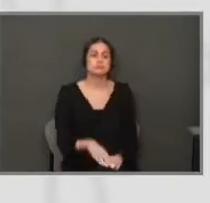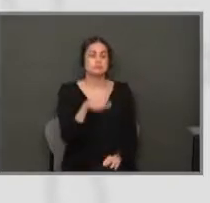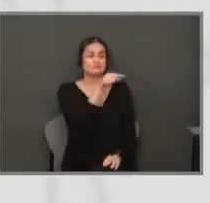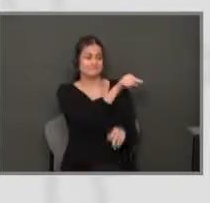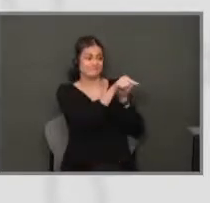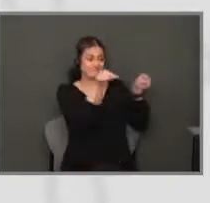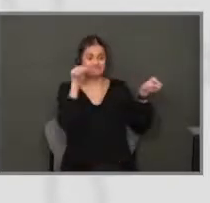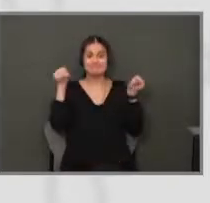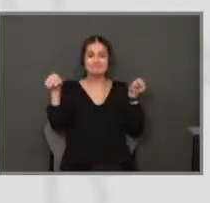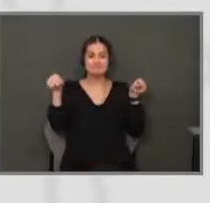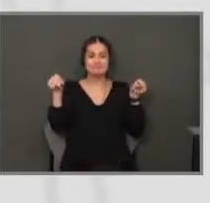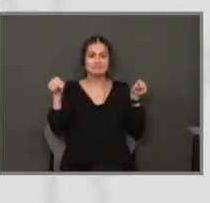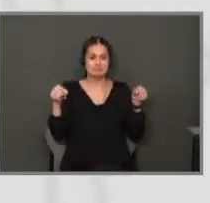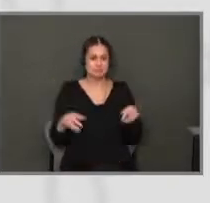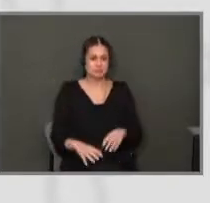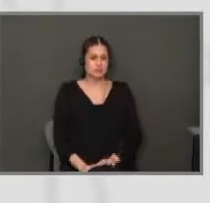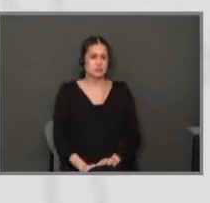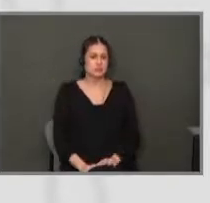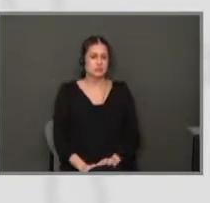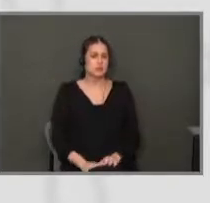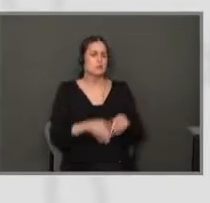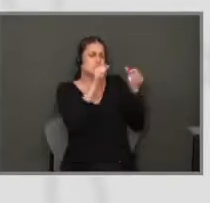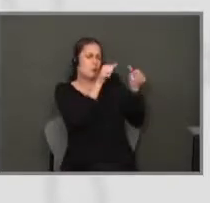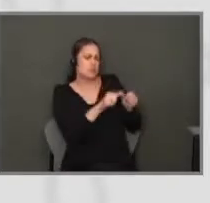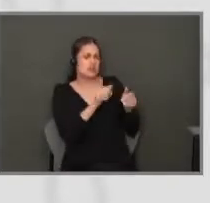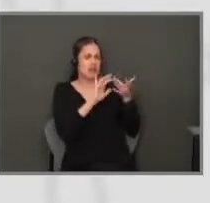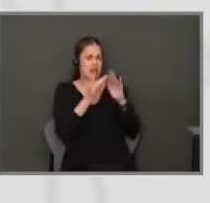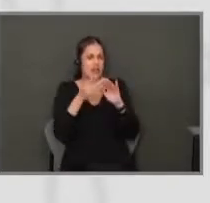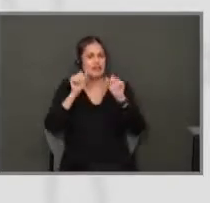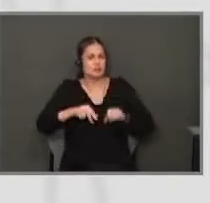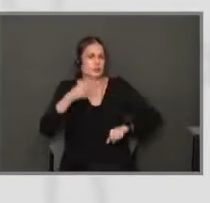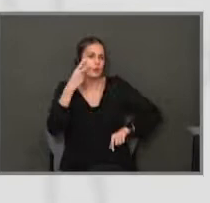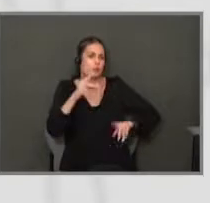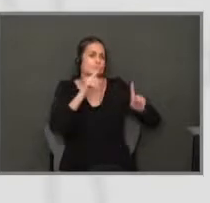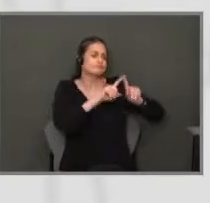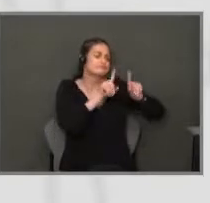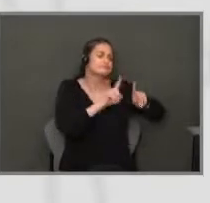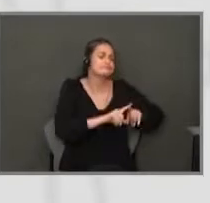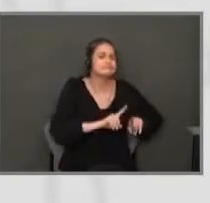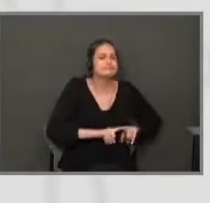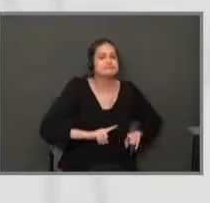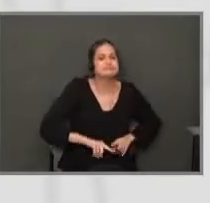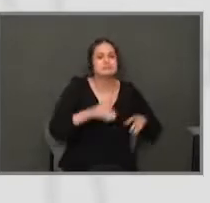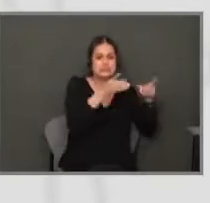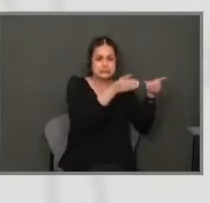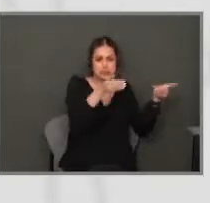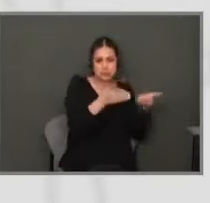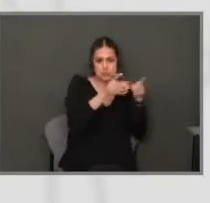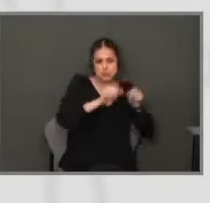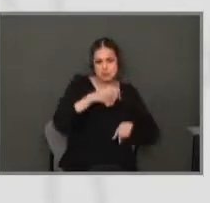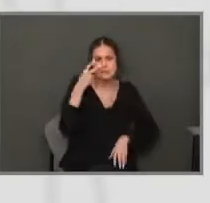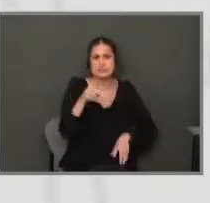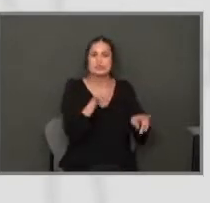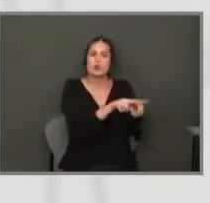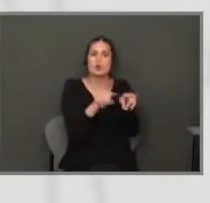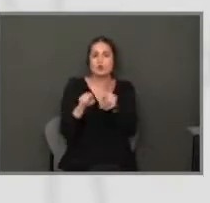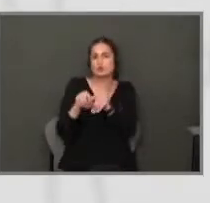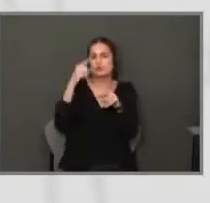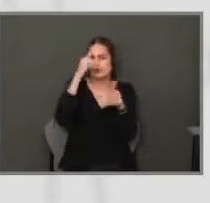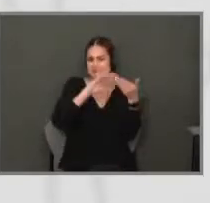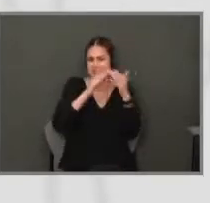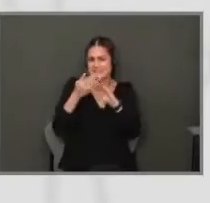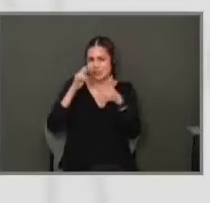framework, and we've got this broken out. If you're interested, it's all online. You can look at every different council district as well as the citywide results. Next